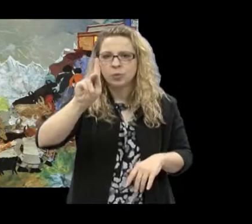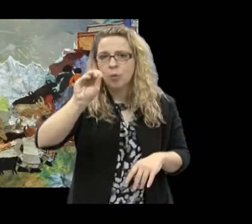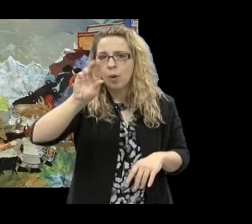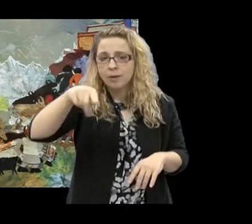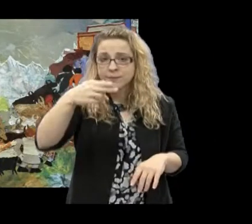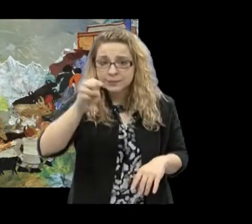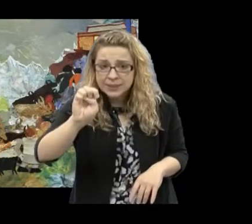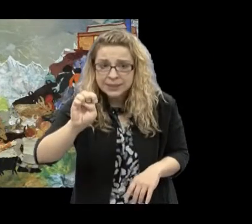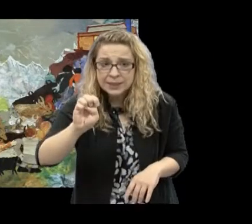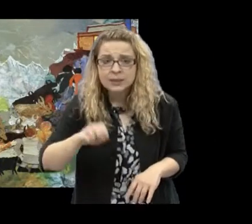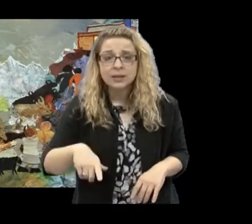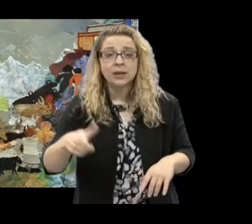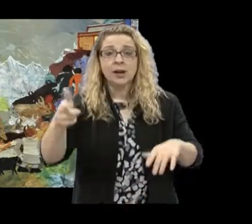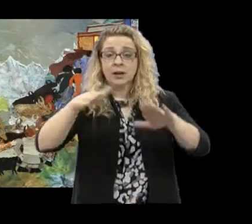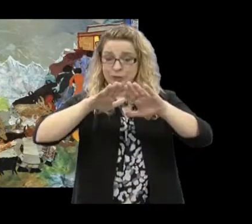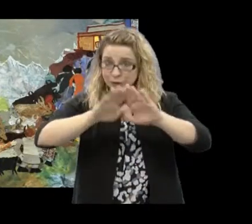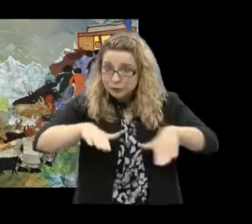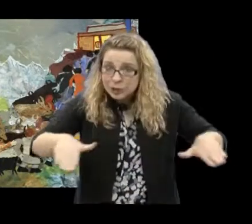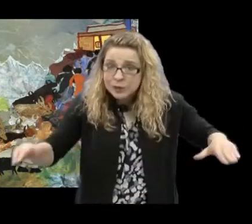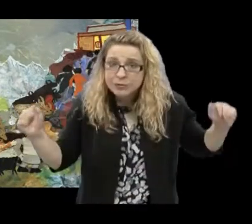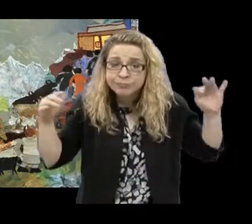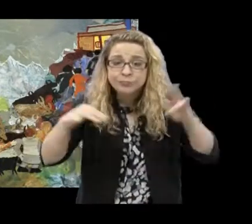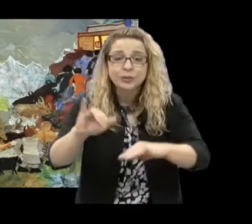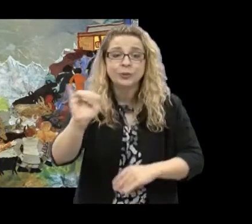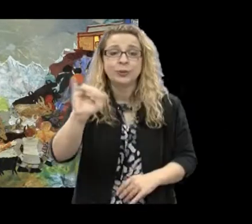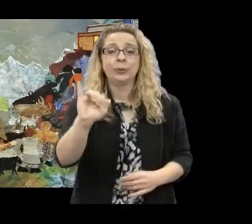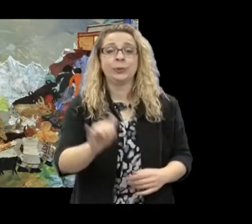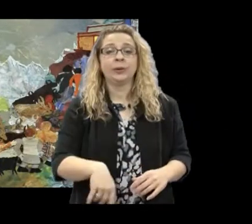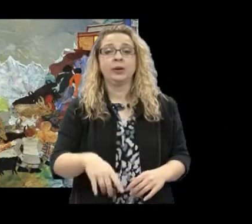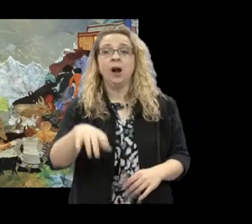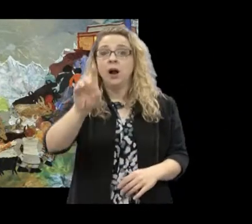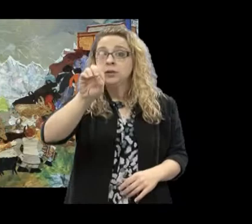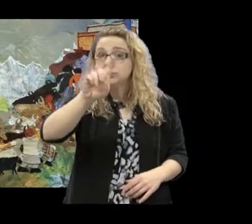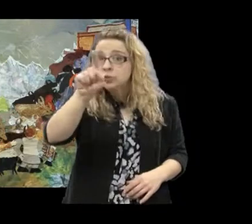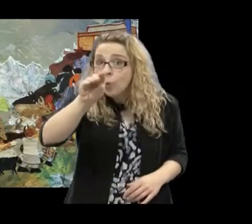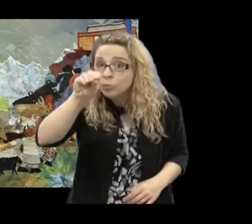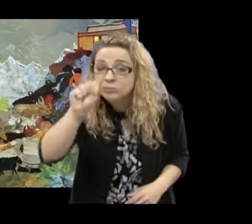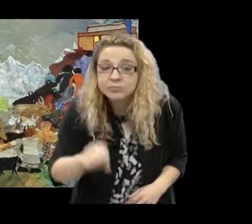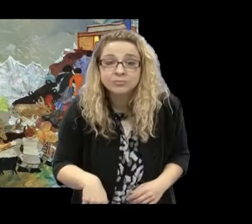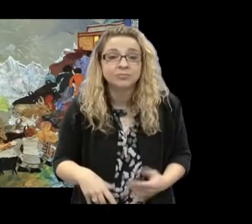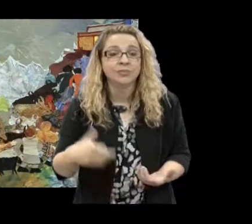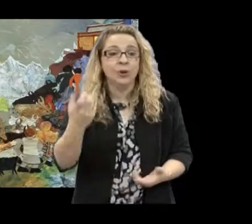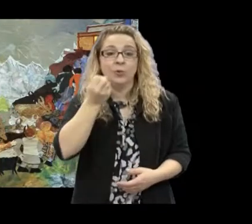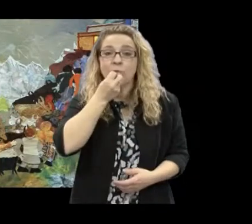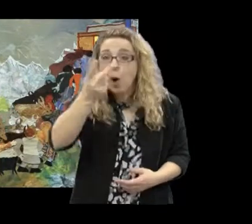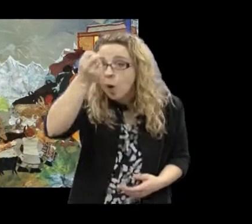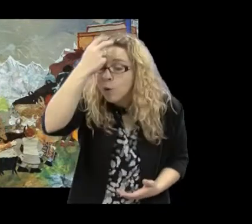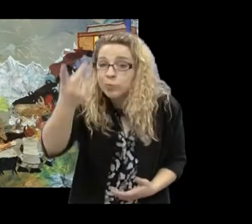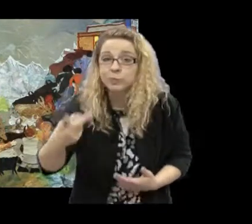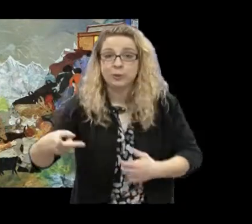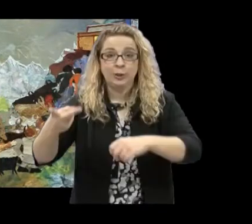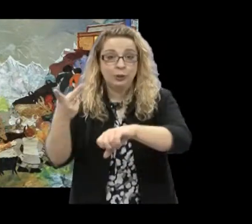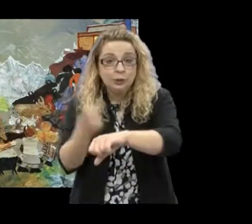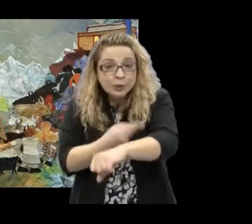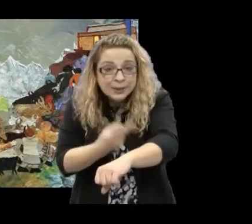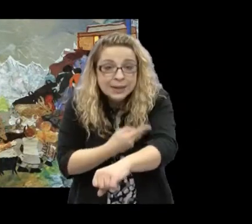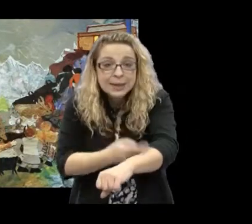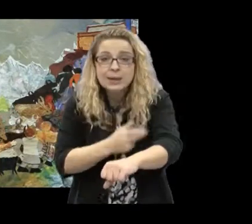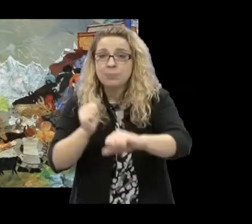Corfe, the children of Corfe, and even the yaks and the zos and the goats